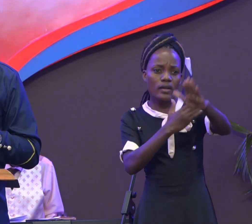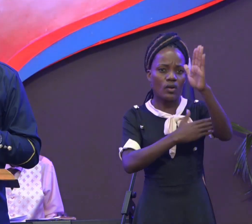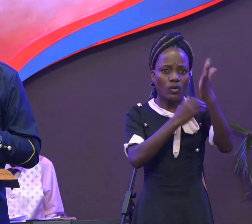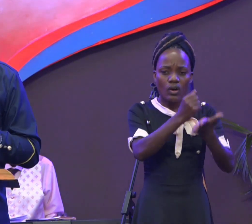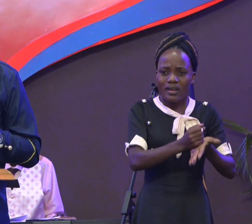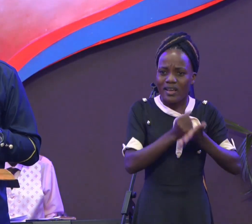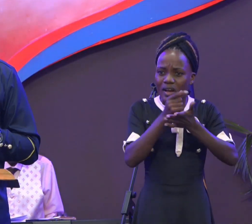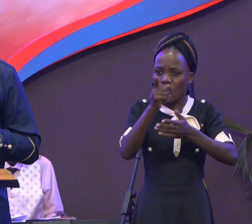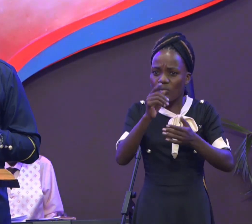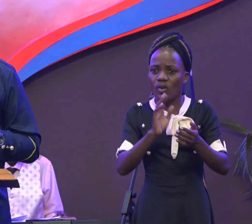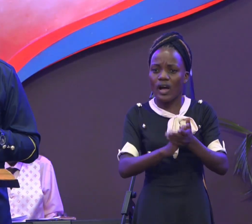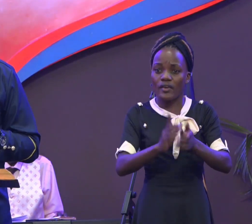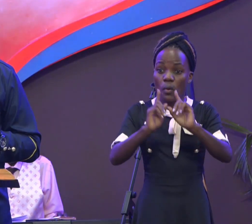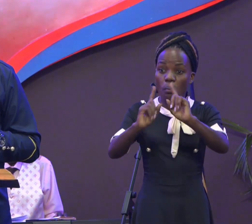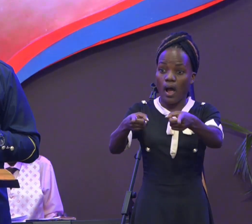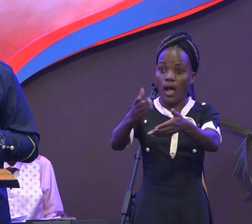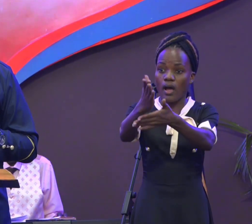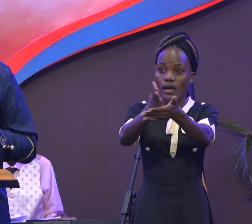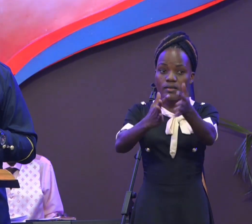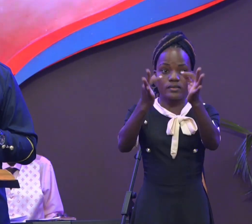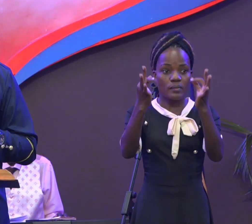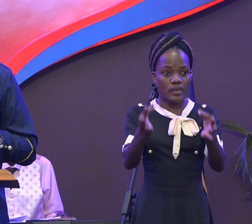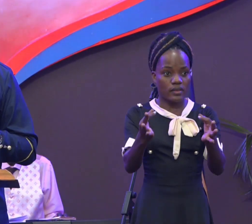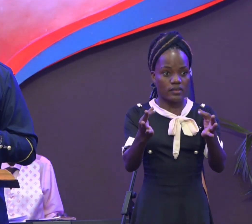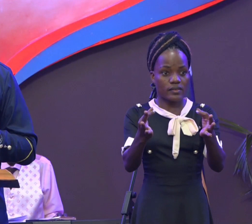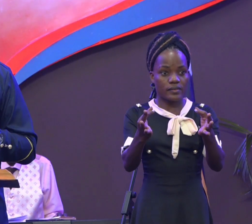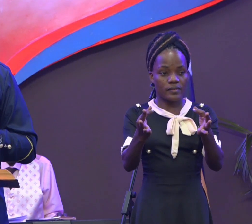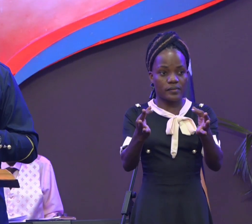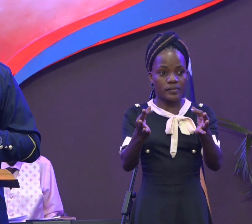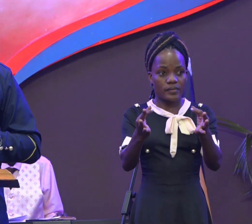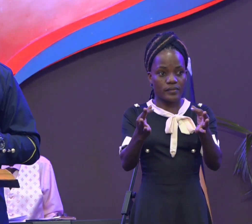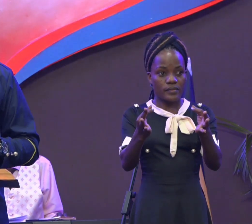it. When the Lord ever opens in the physical world, that